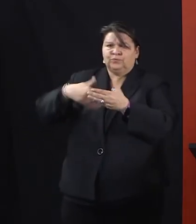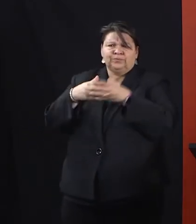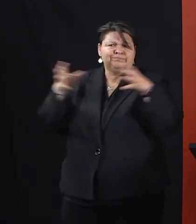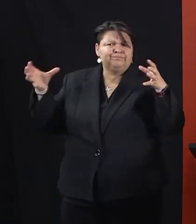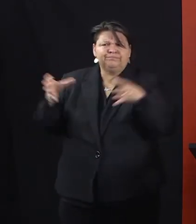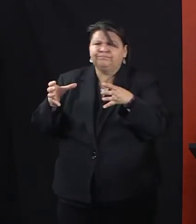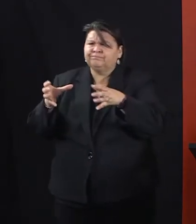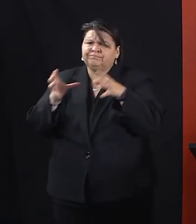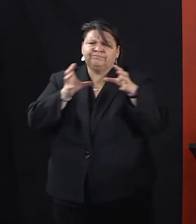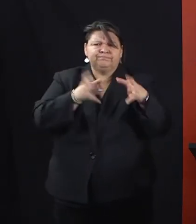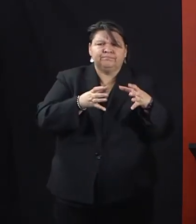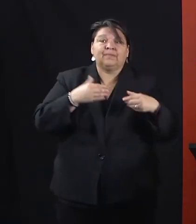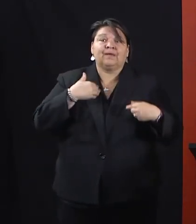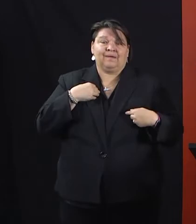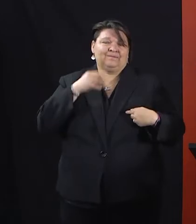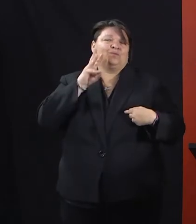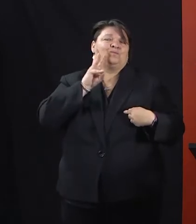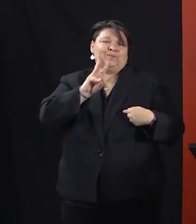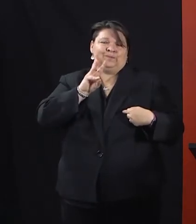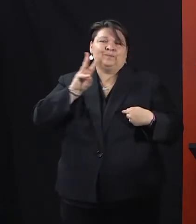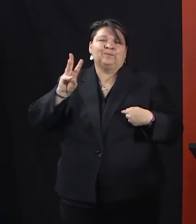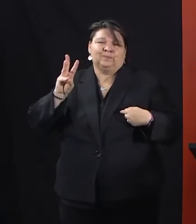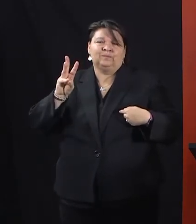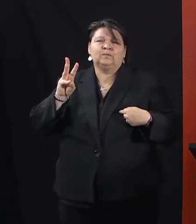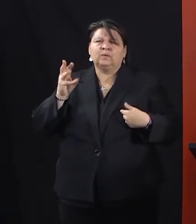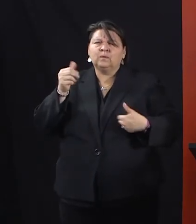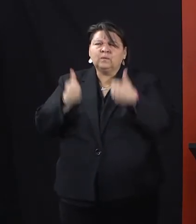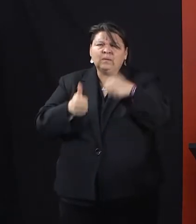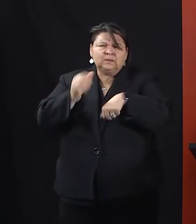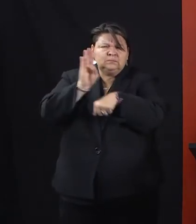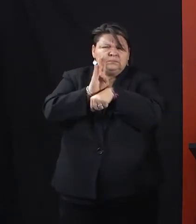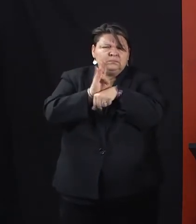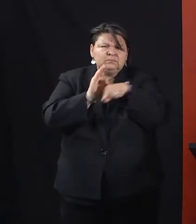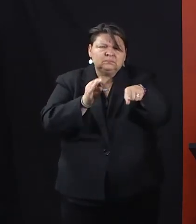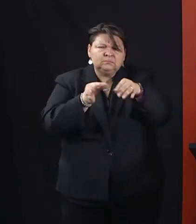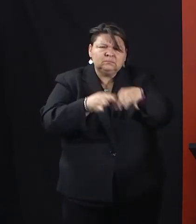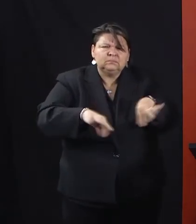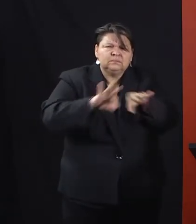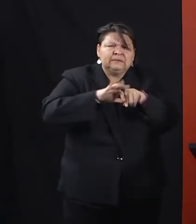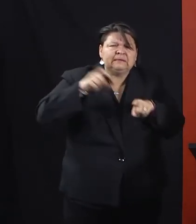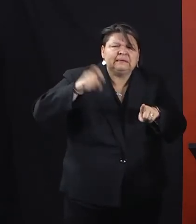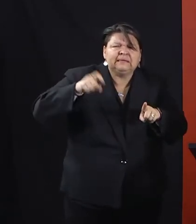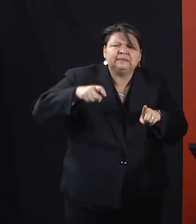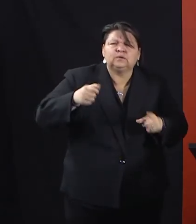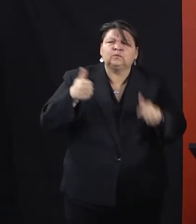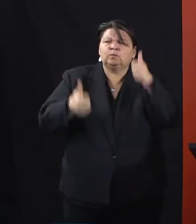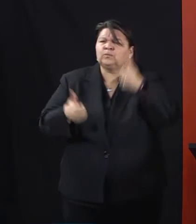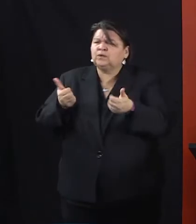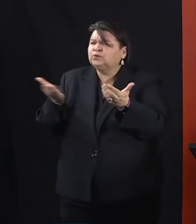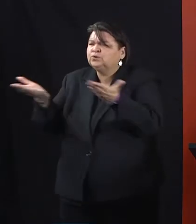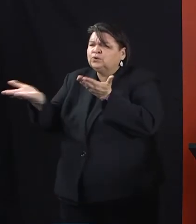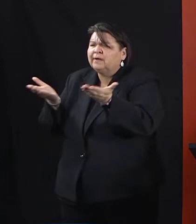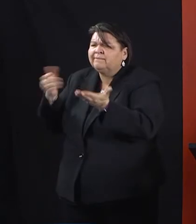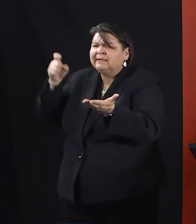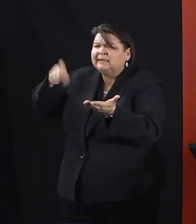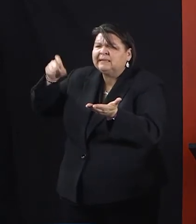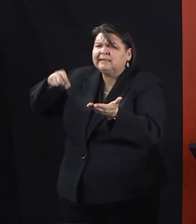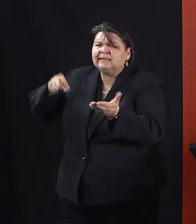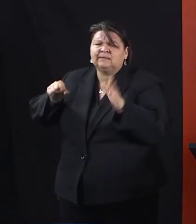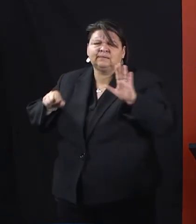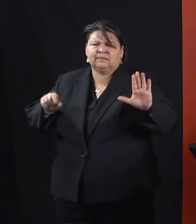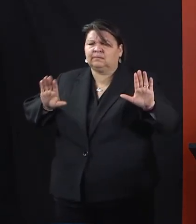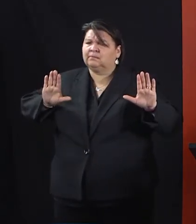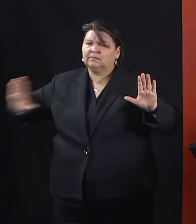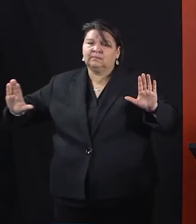what businesses are essential and what services are essential. Their website will be at the bottom of the screen, but the website